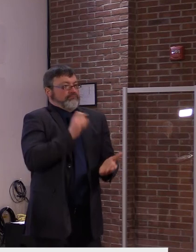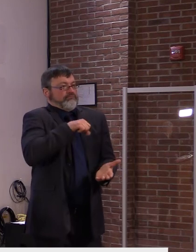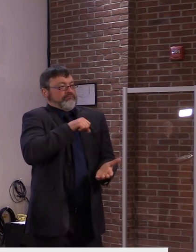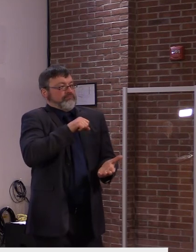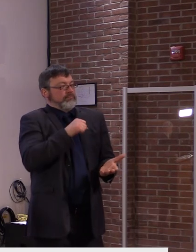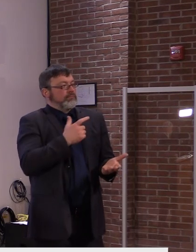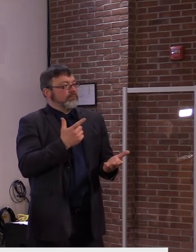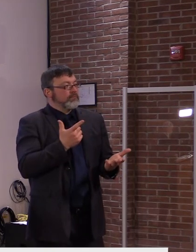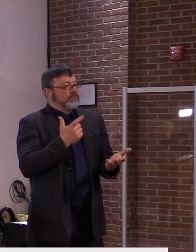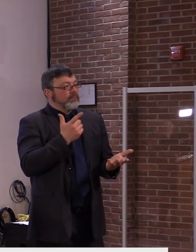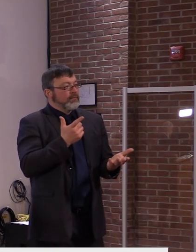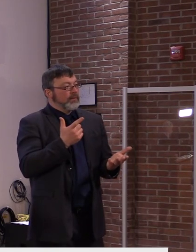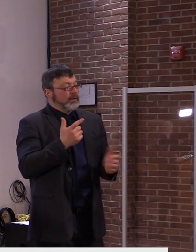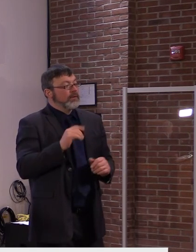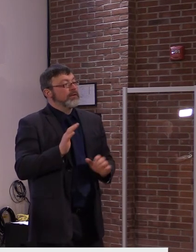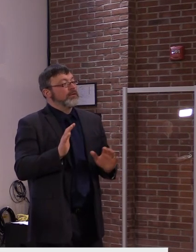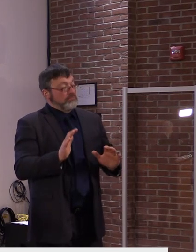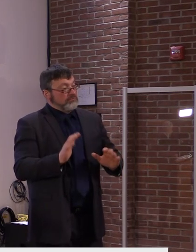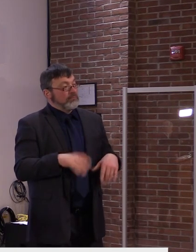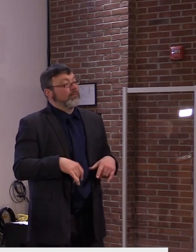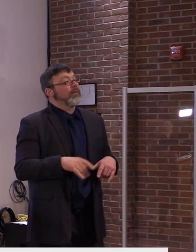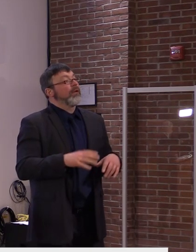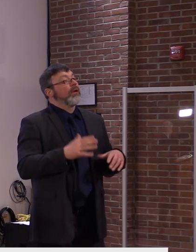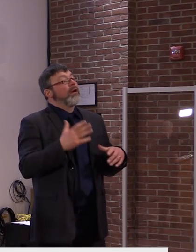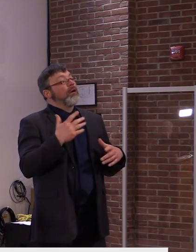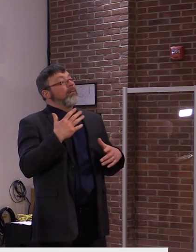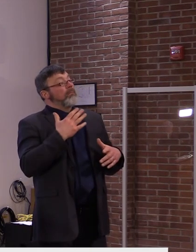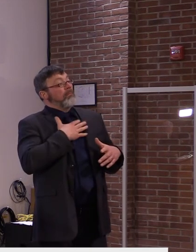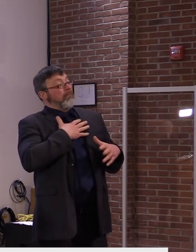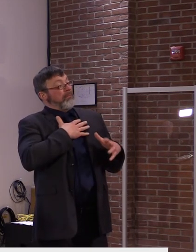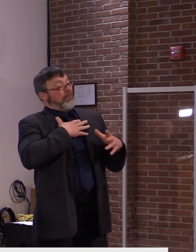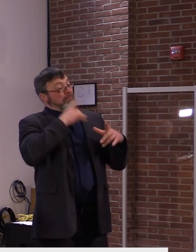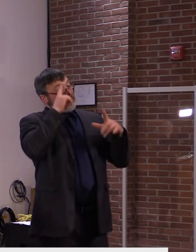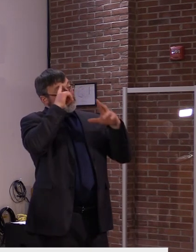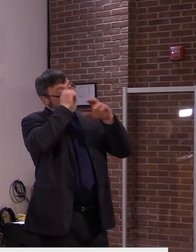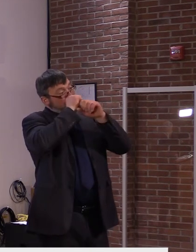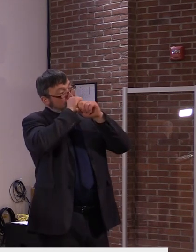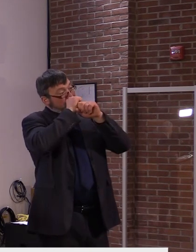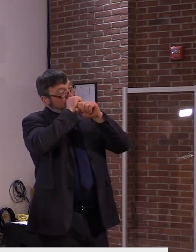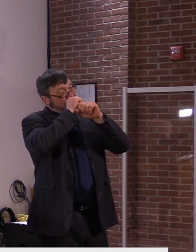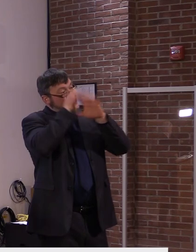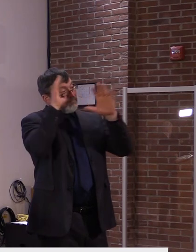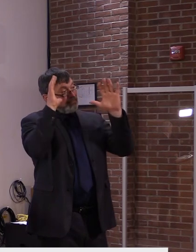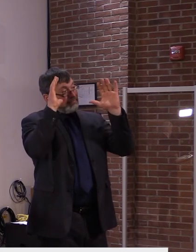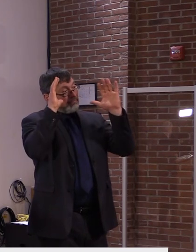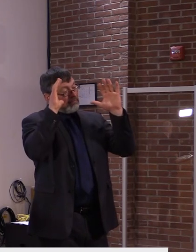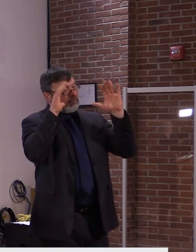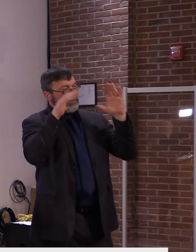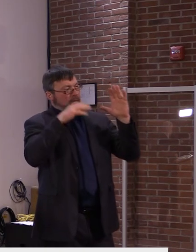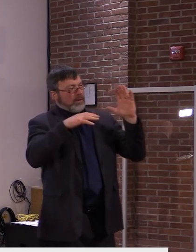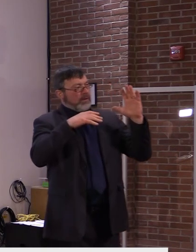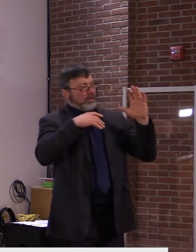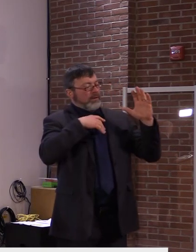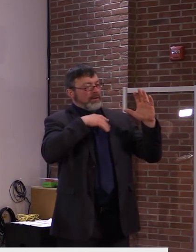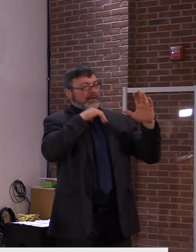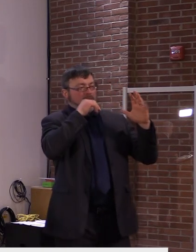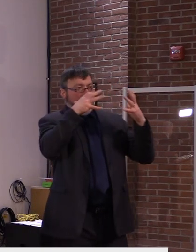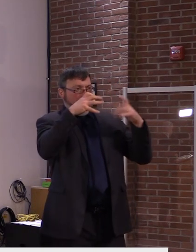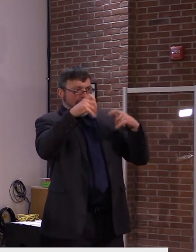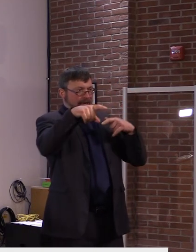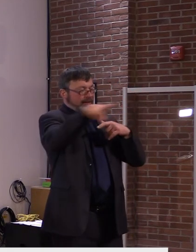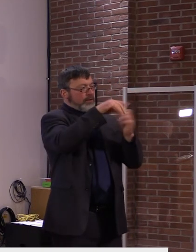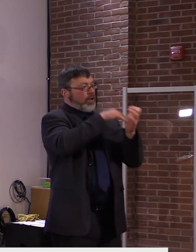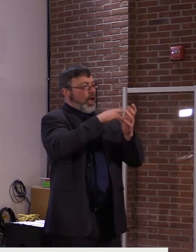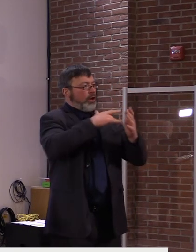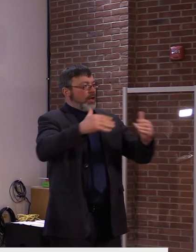some limited fashion the, because we don't want to overwhelm them, the primary care physicians in